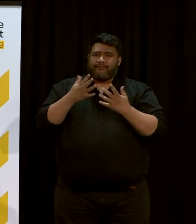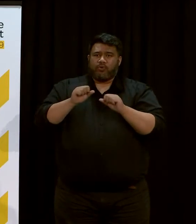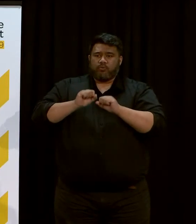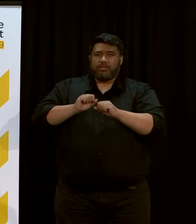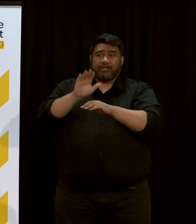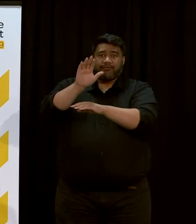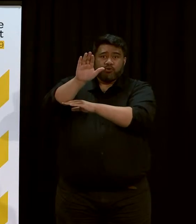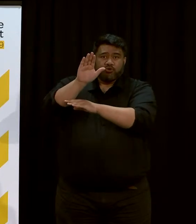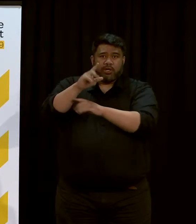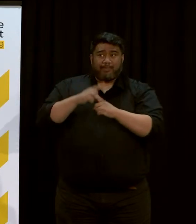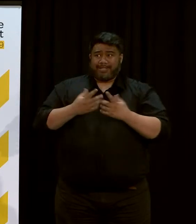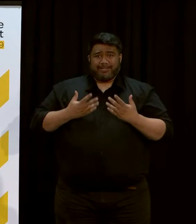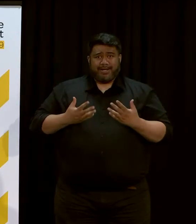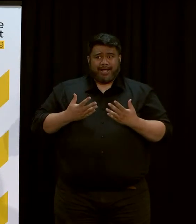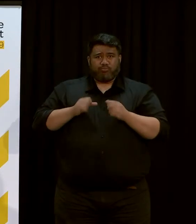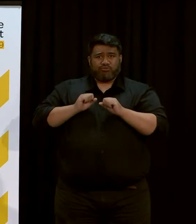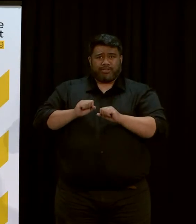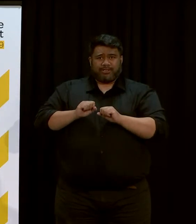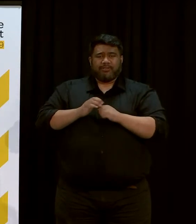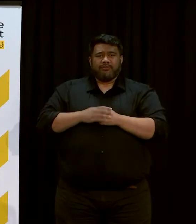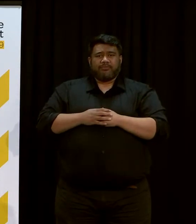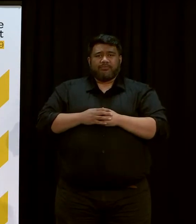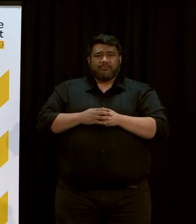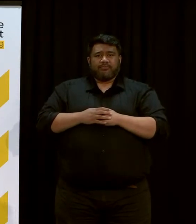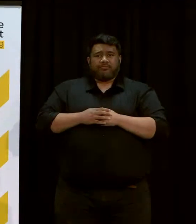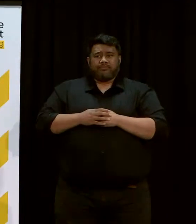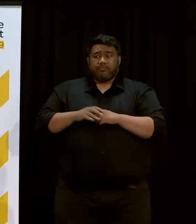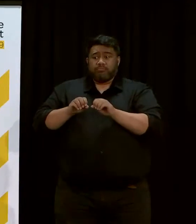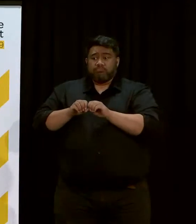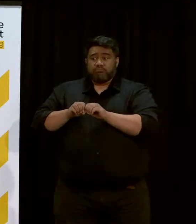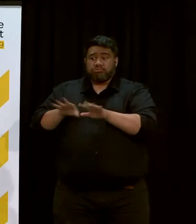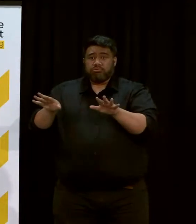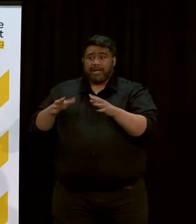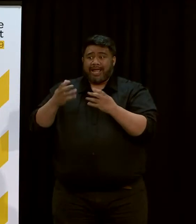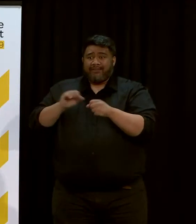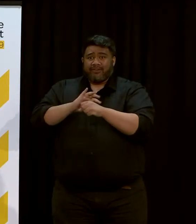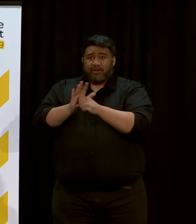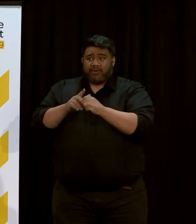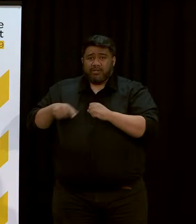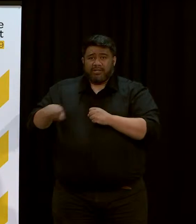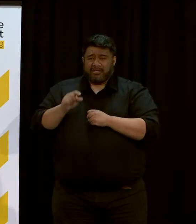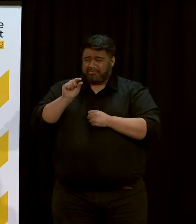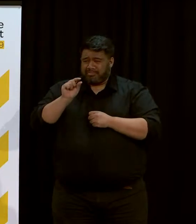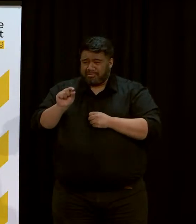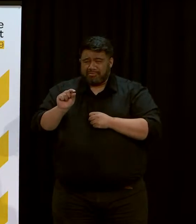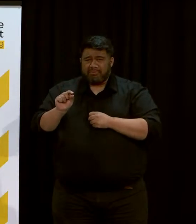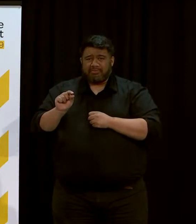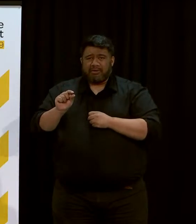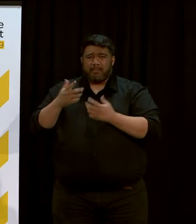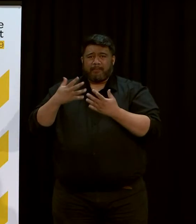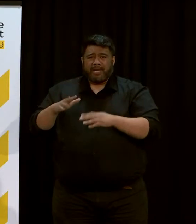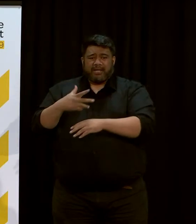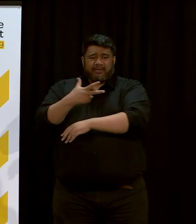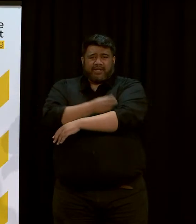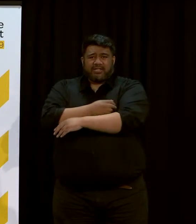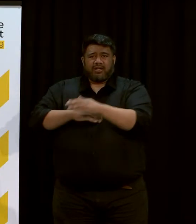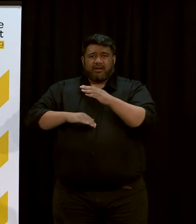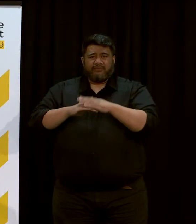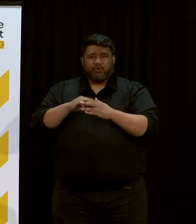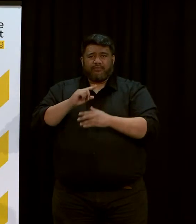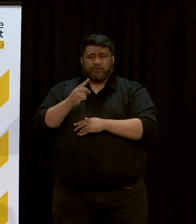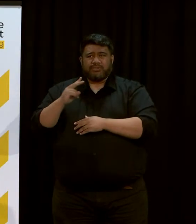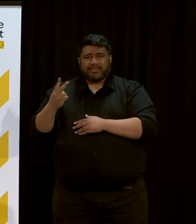now. Only 4% of cases in this outbreak were people who were fully vaccinated. And of the 158 who needed